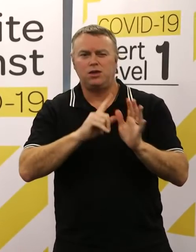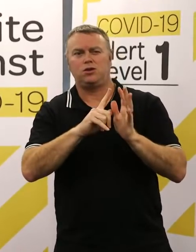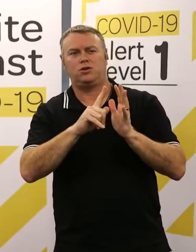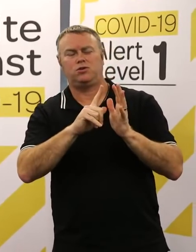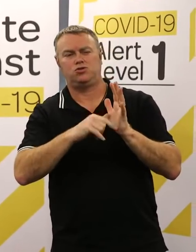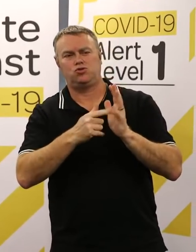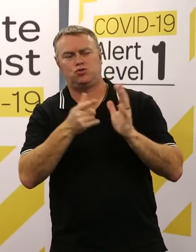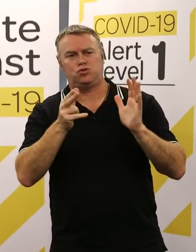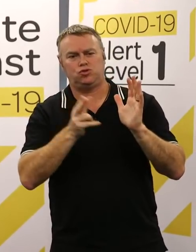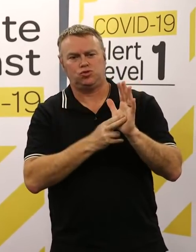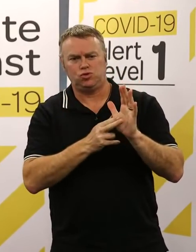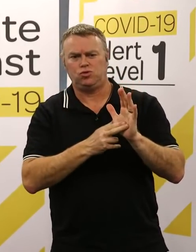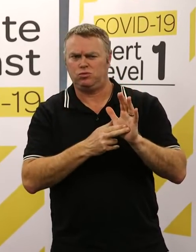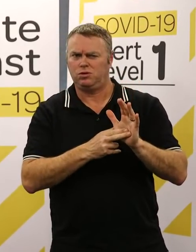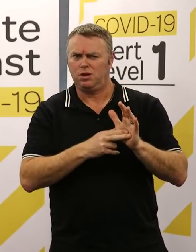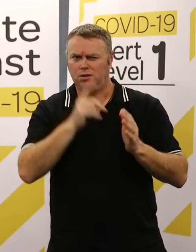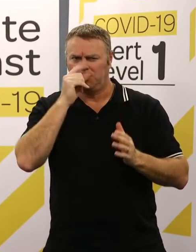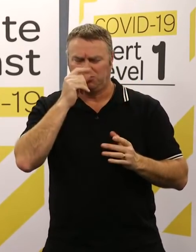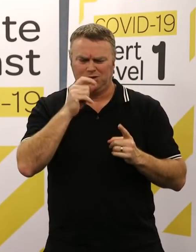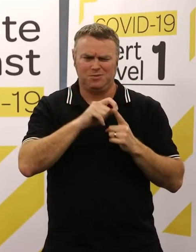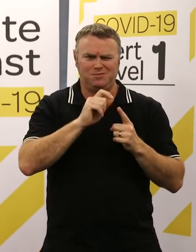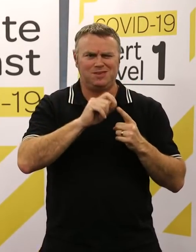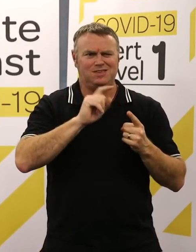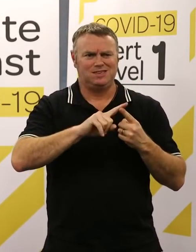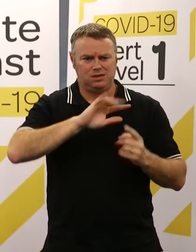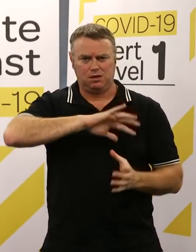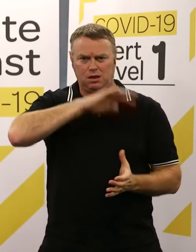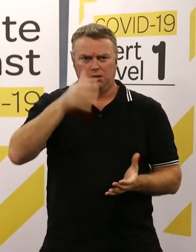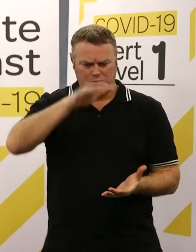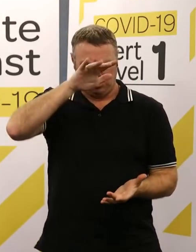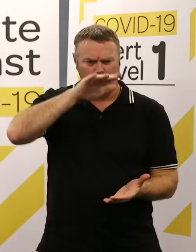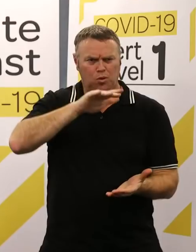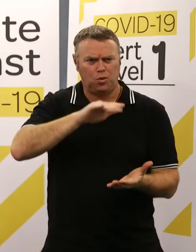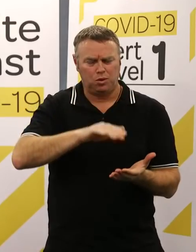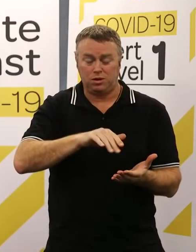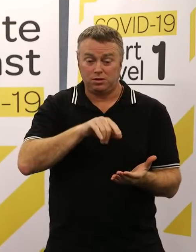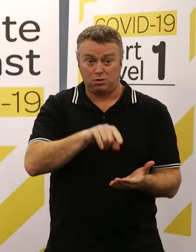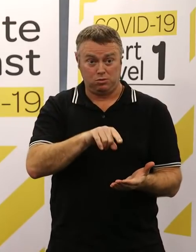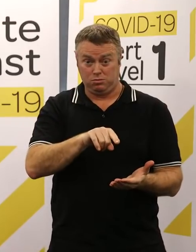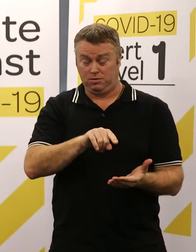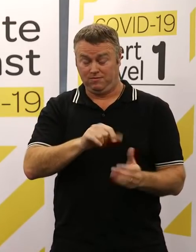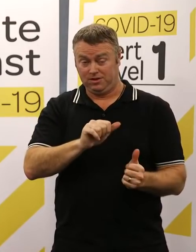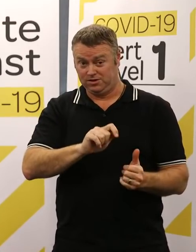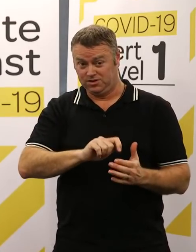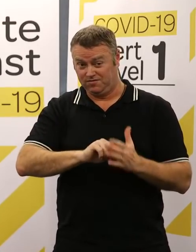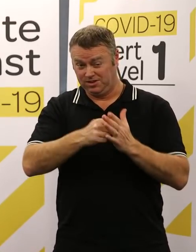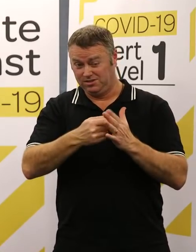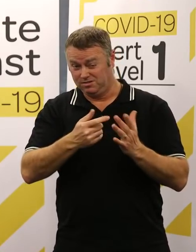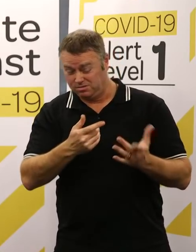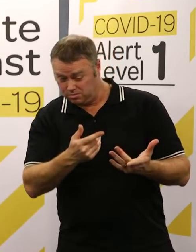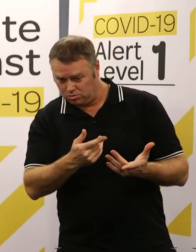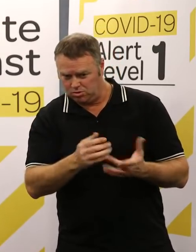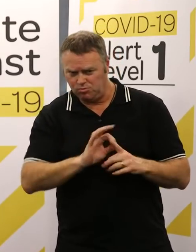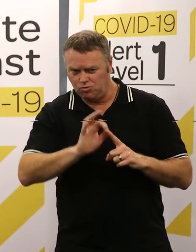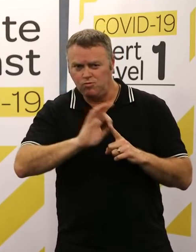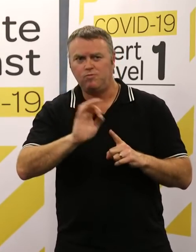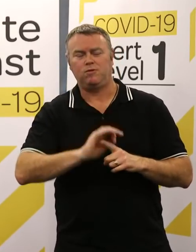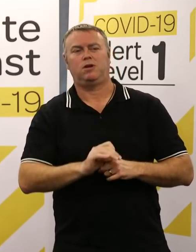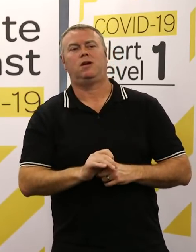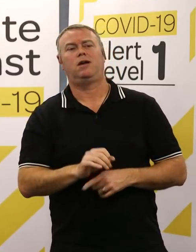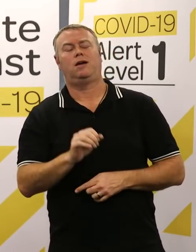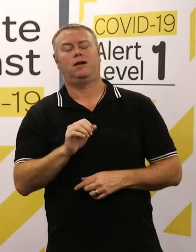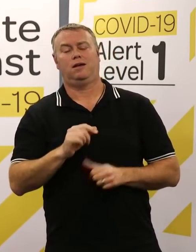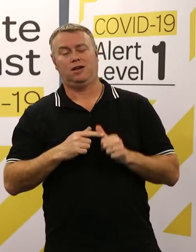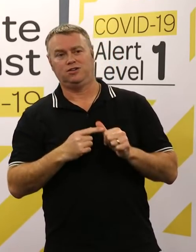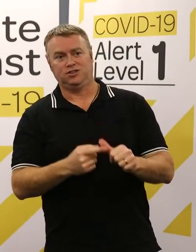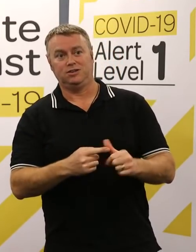into the stockpile, including masks. Has that been dealt with? It has. We've got really good stockpiles, and of course, with no